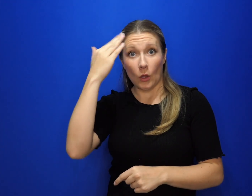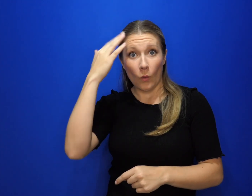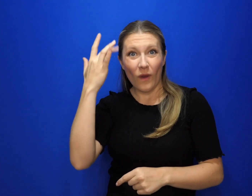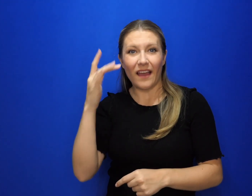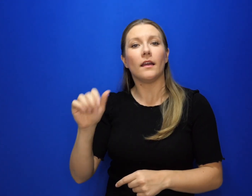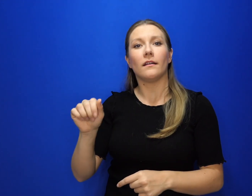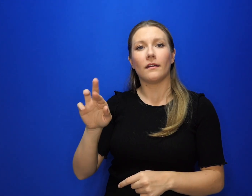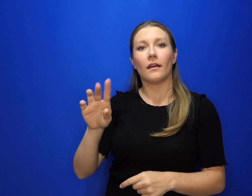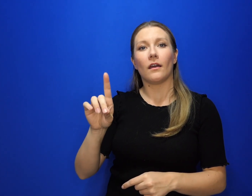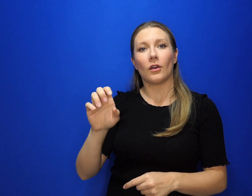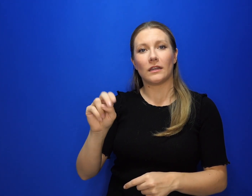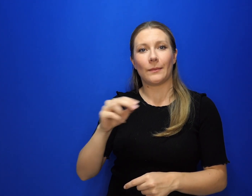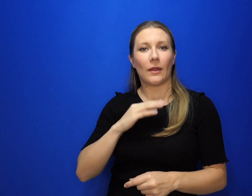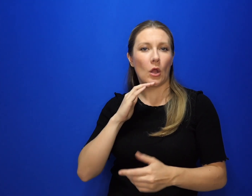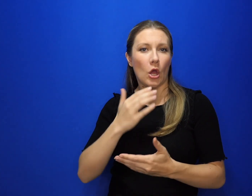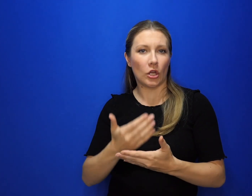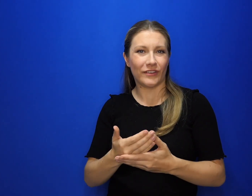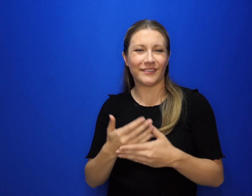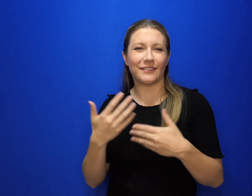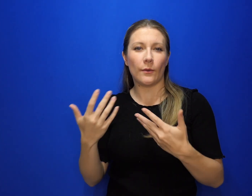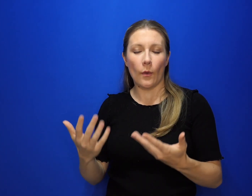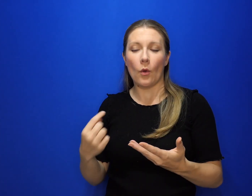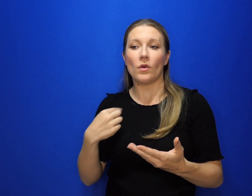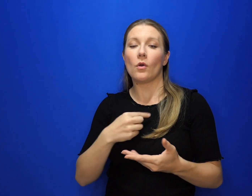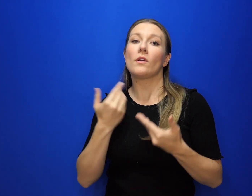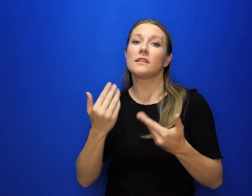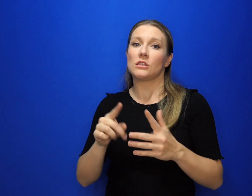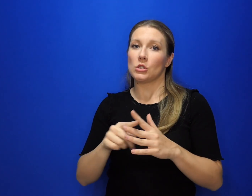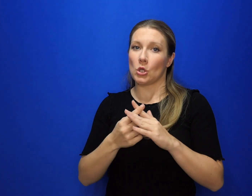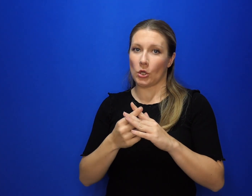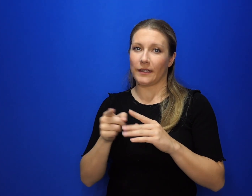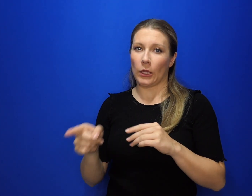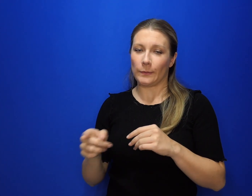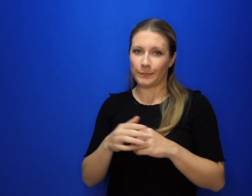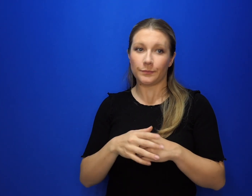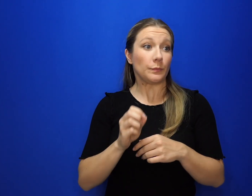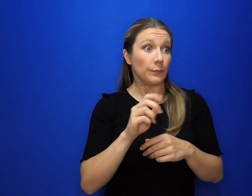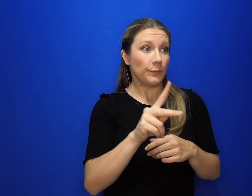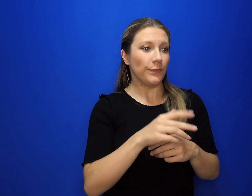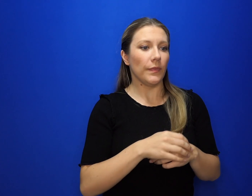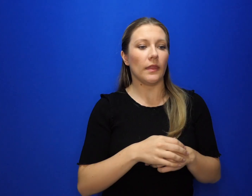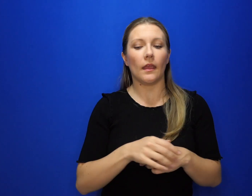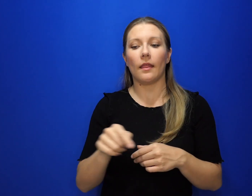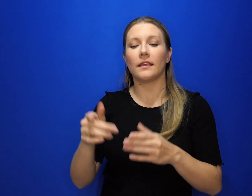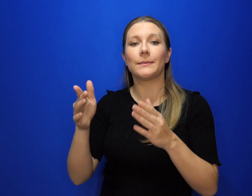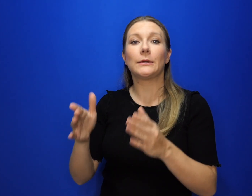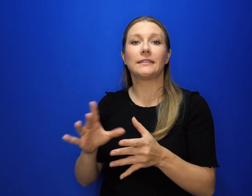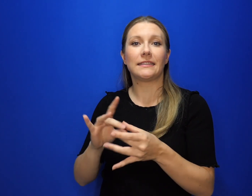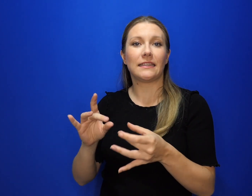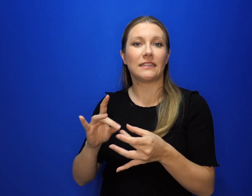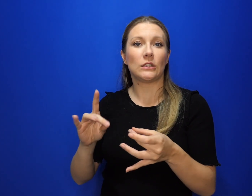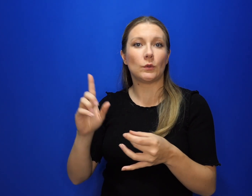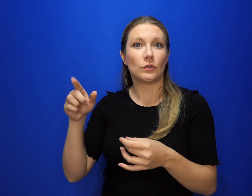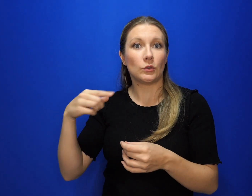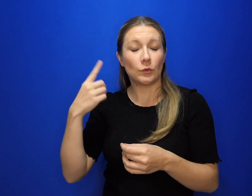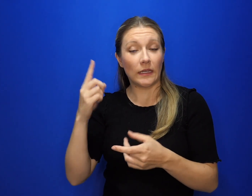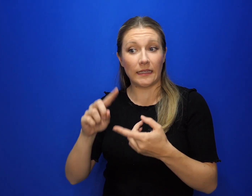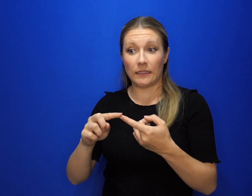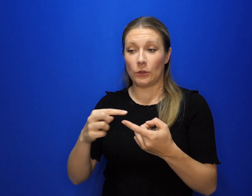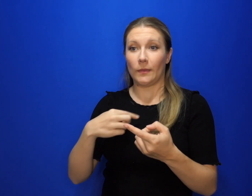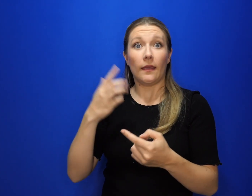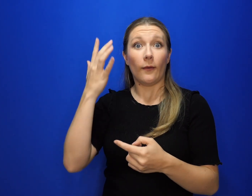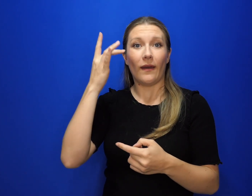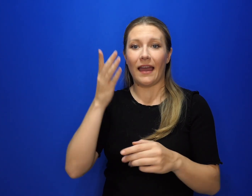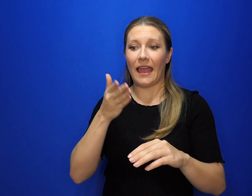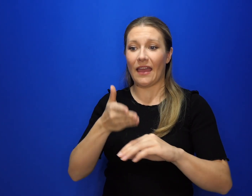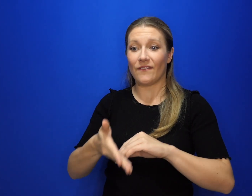Arden. And so we'll start here. This person said, it was crazy to me that